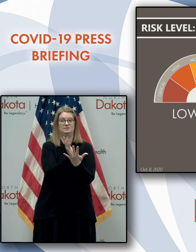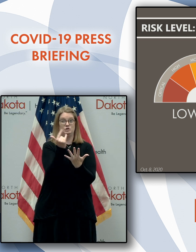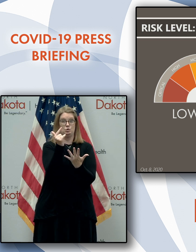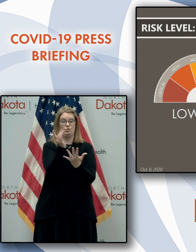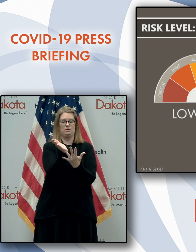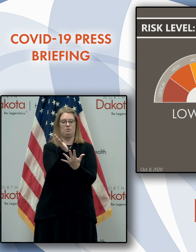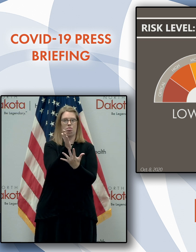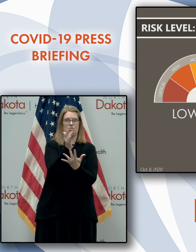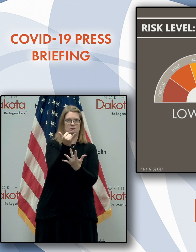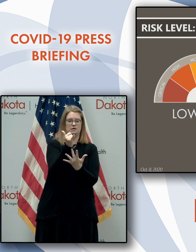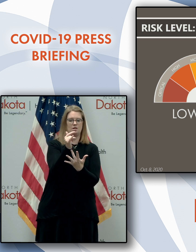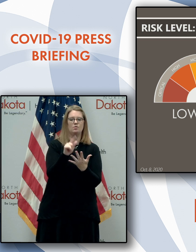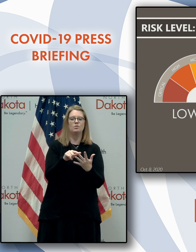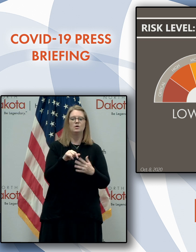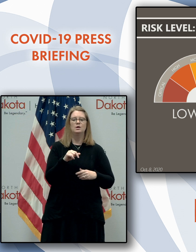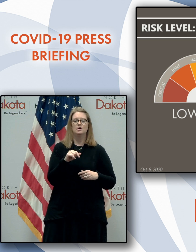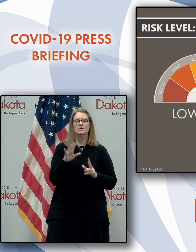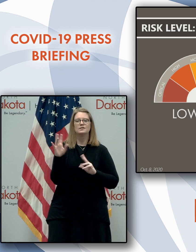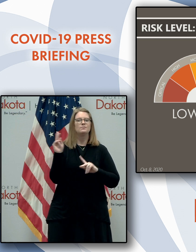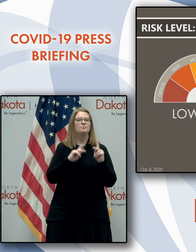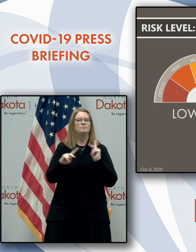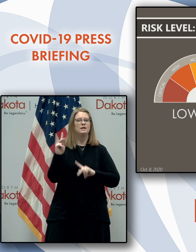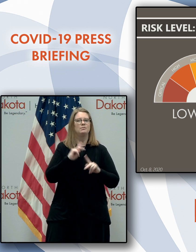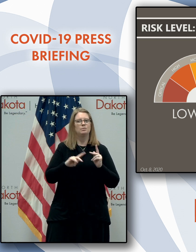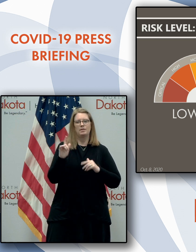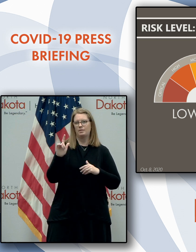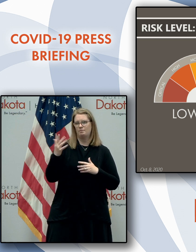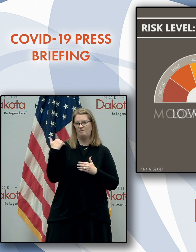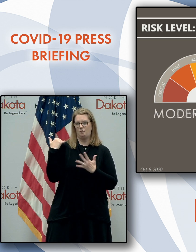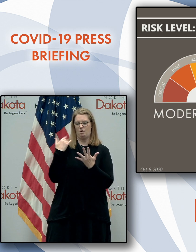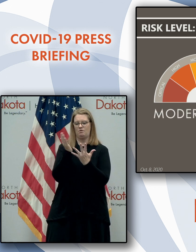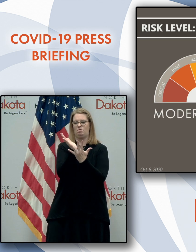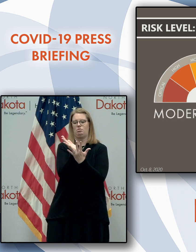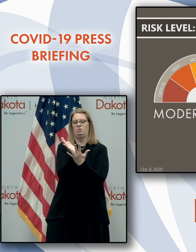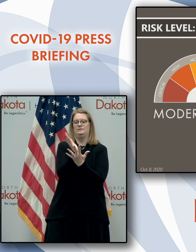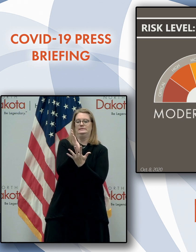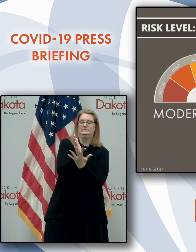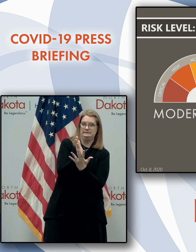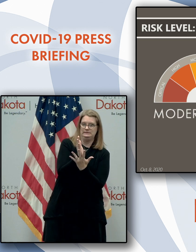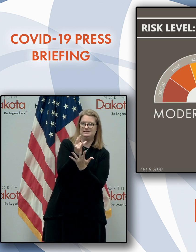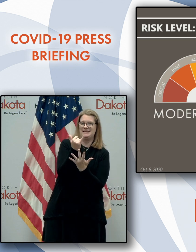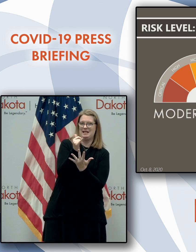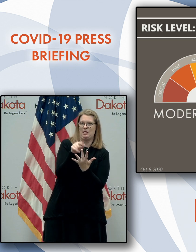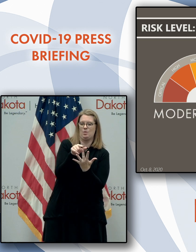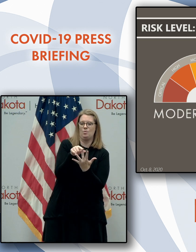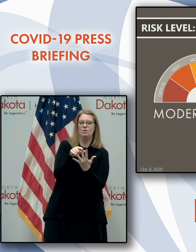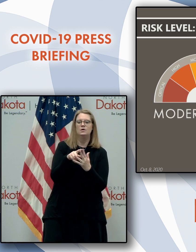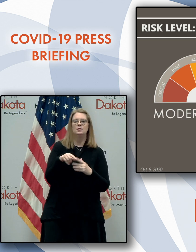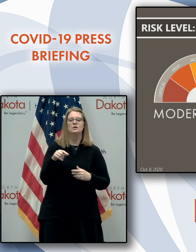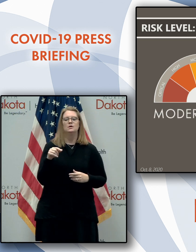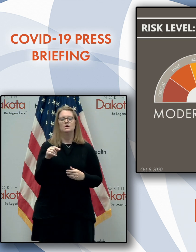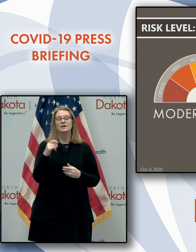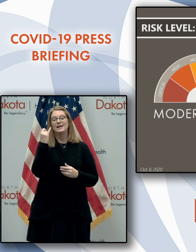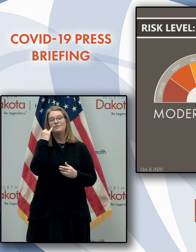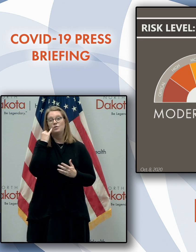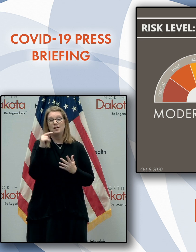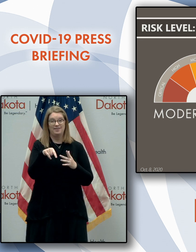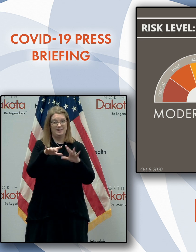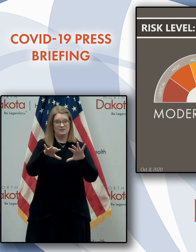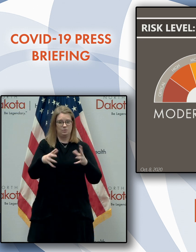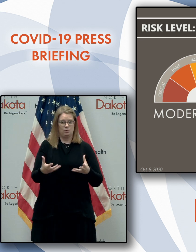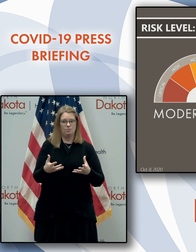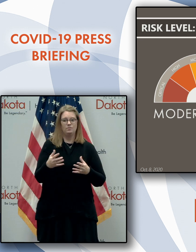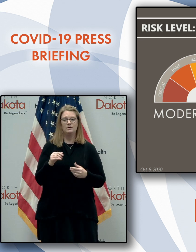from green to yellow, which is these are folks that were at the low risk level that are moving to the moderate risk level. So again, if you're on this